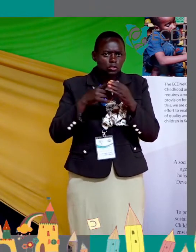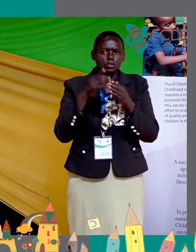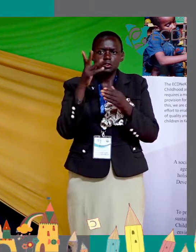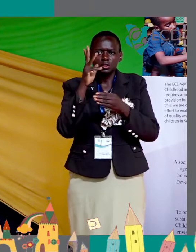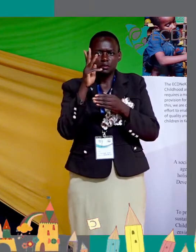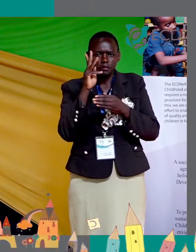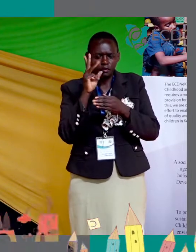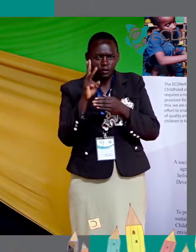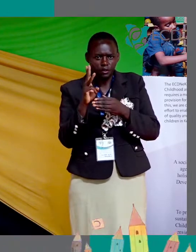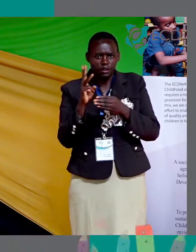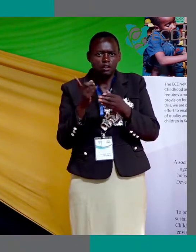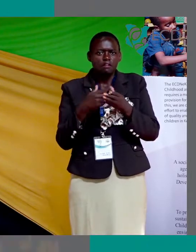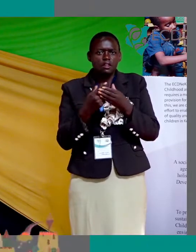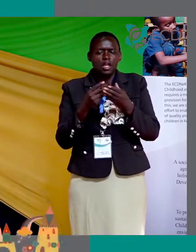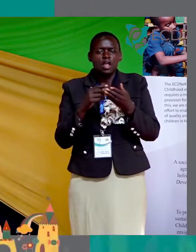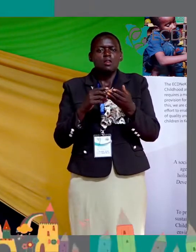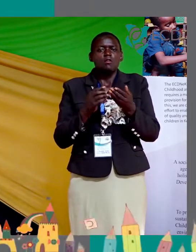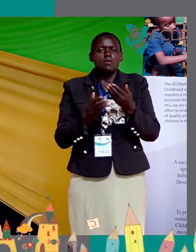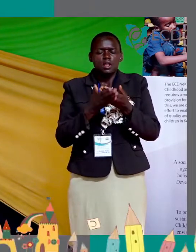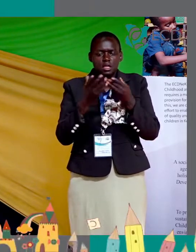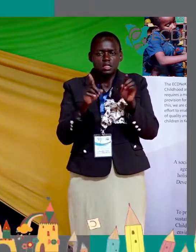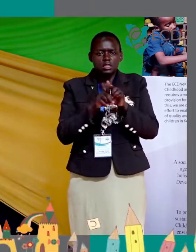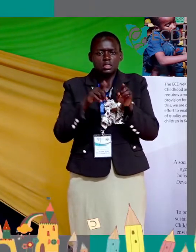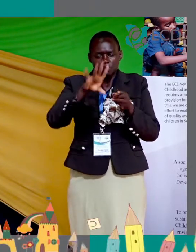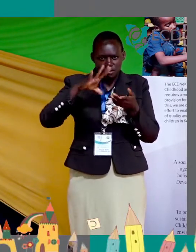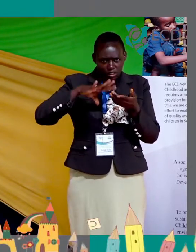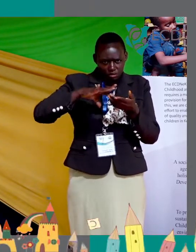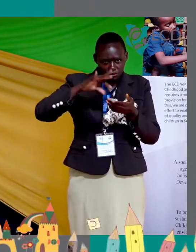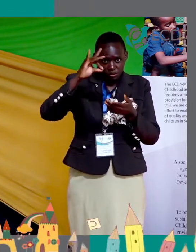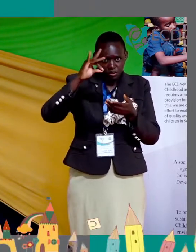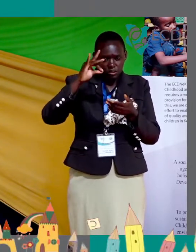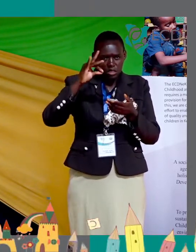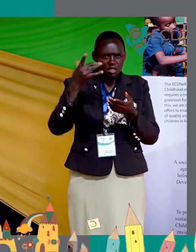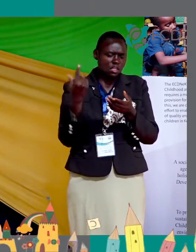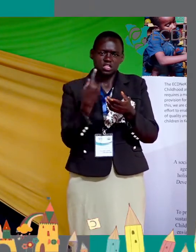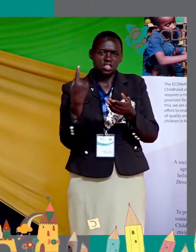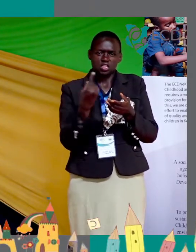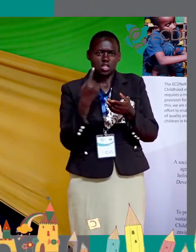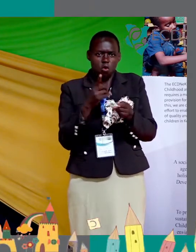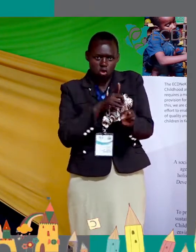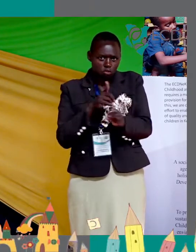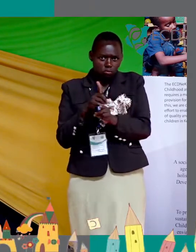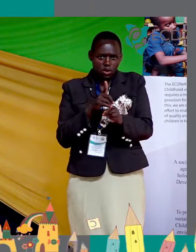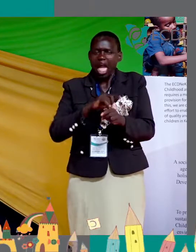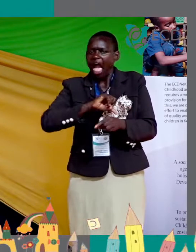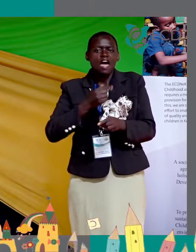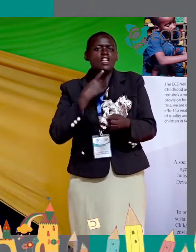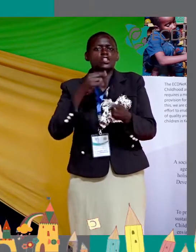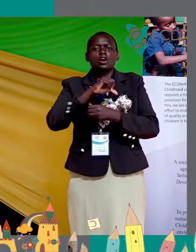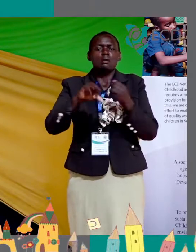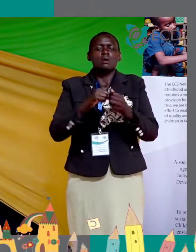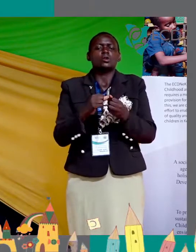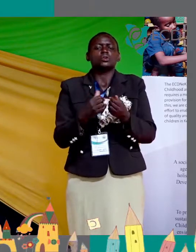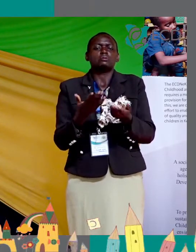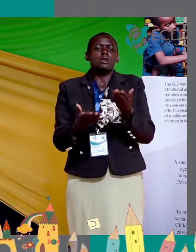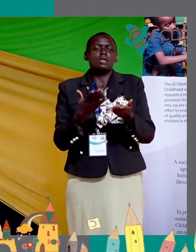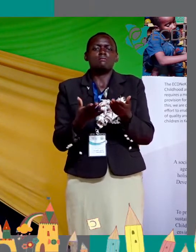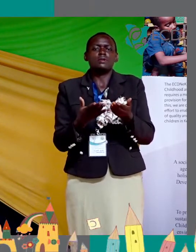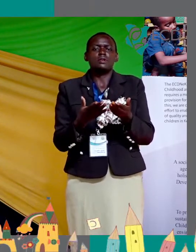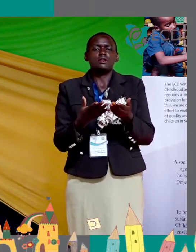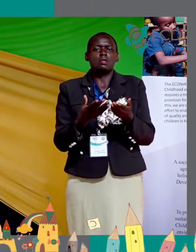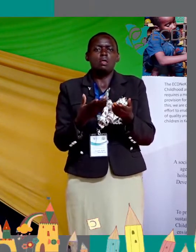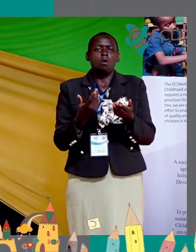values, and we nurture their spirituality. That is the only magic bullet. These others that we are talking about, probably we have